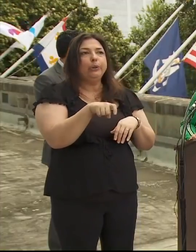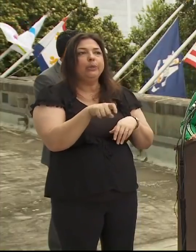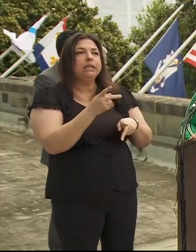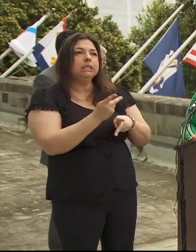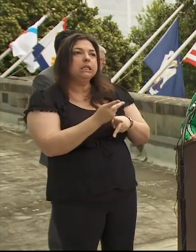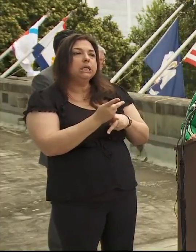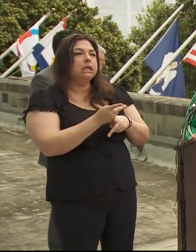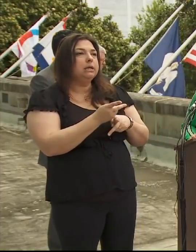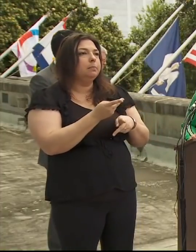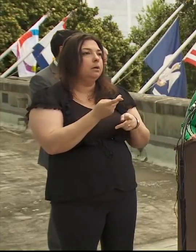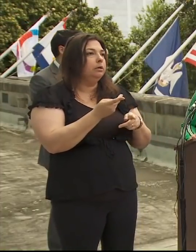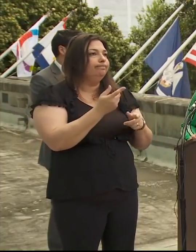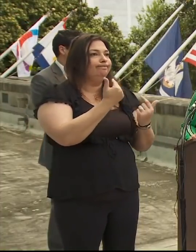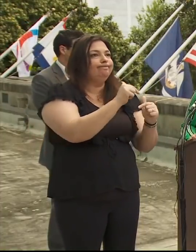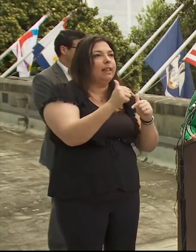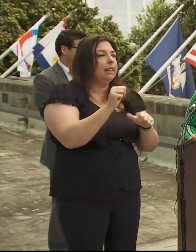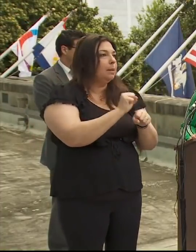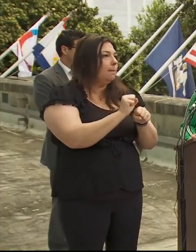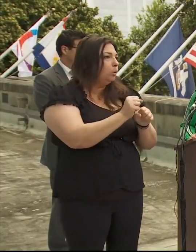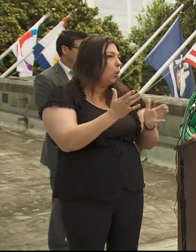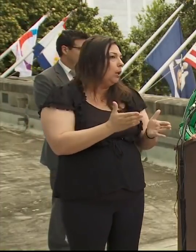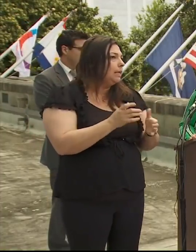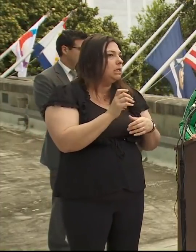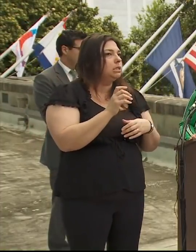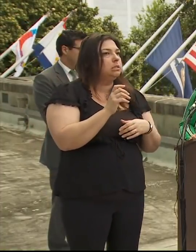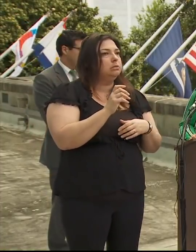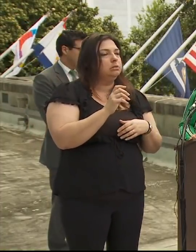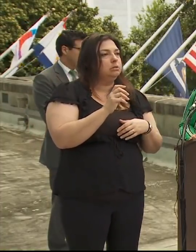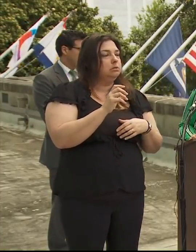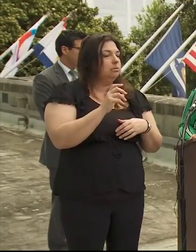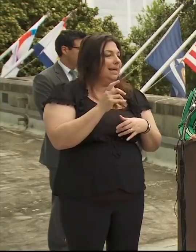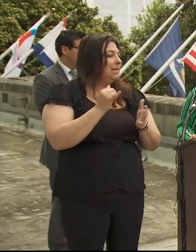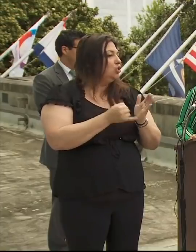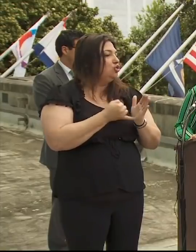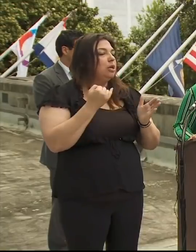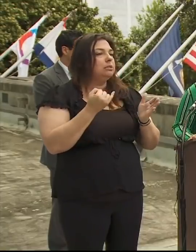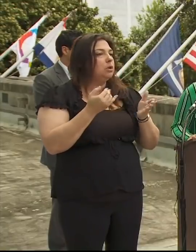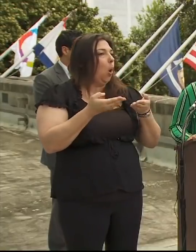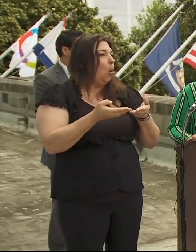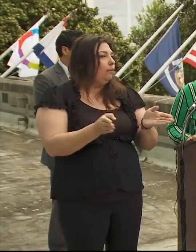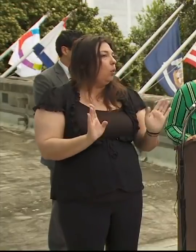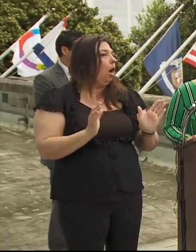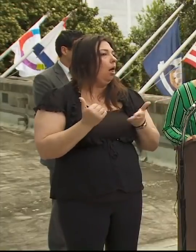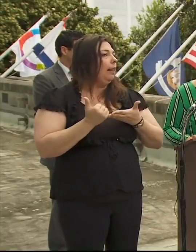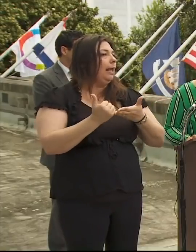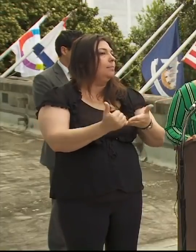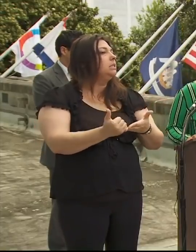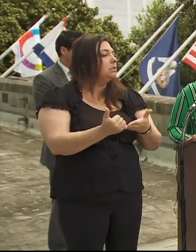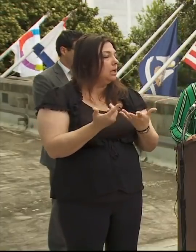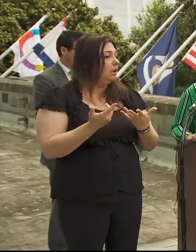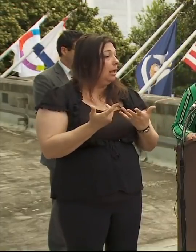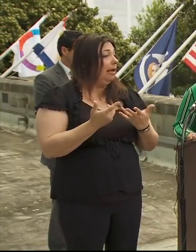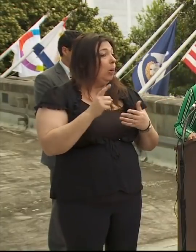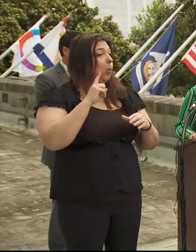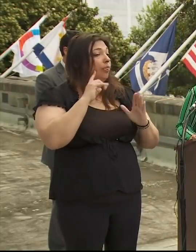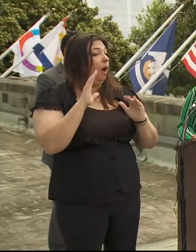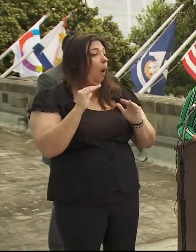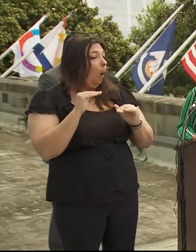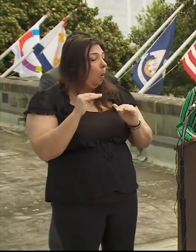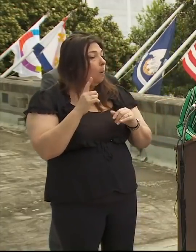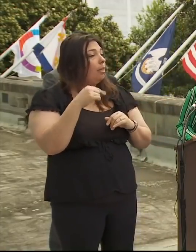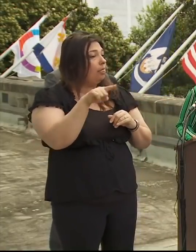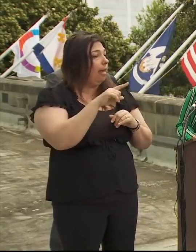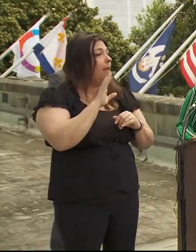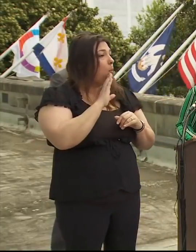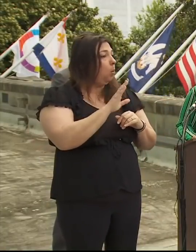keep X amount of employees, you know, employed and the like. It's just an overall amnesty, and with the hope that they